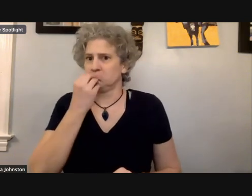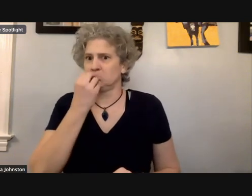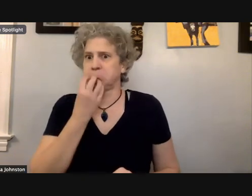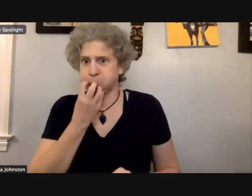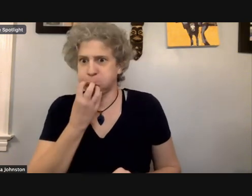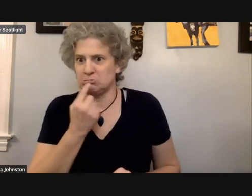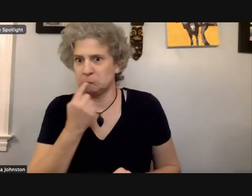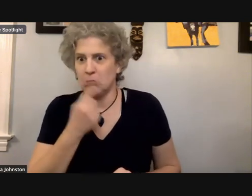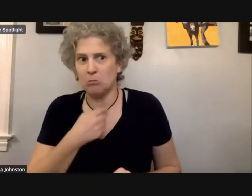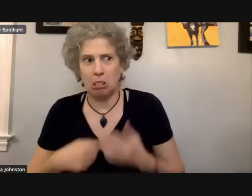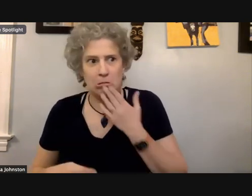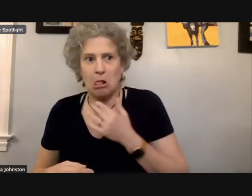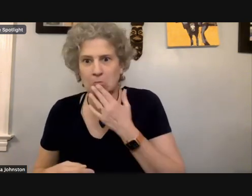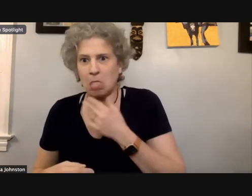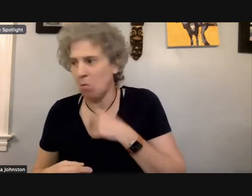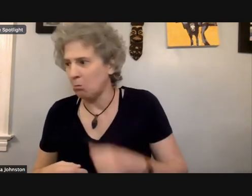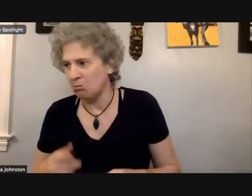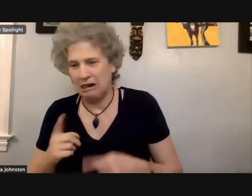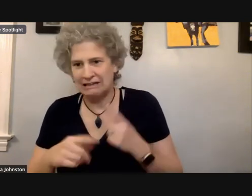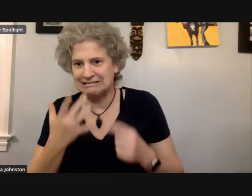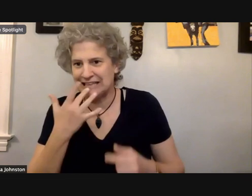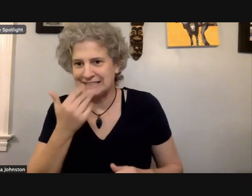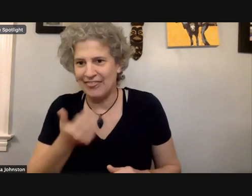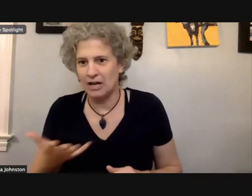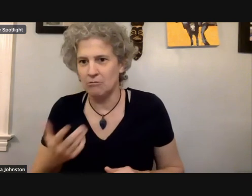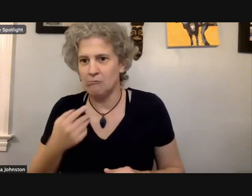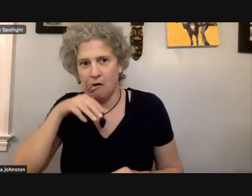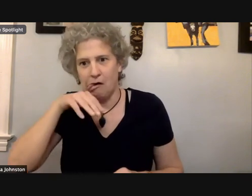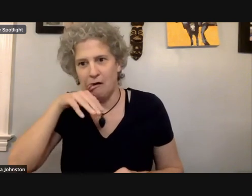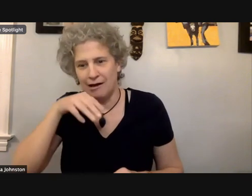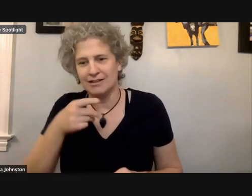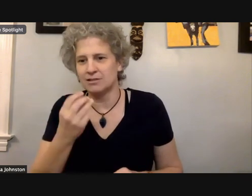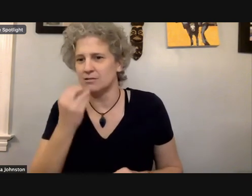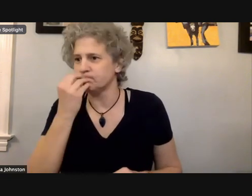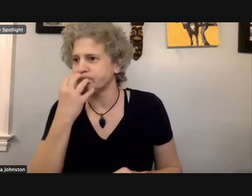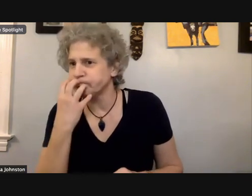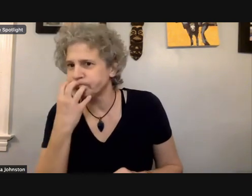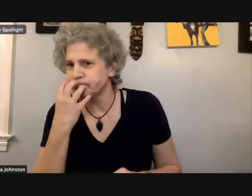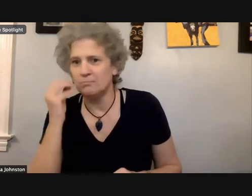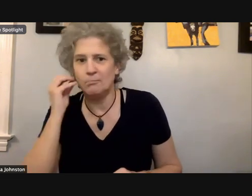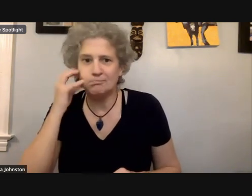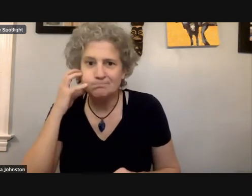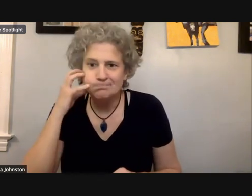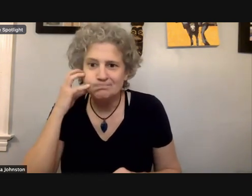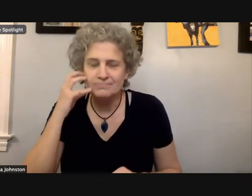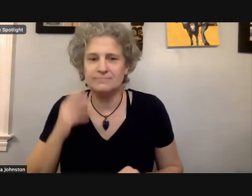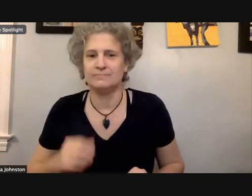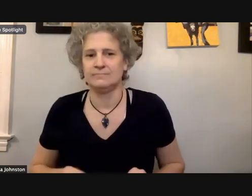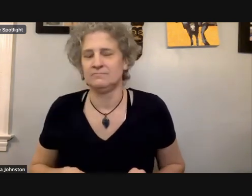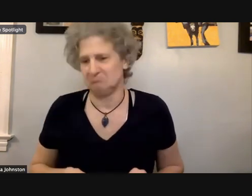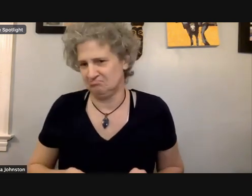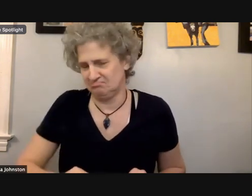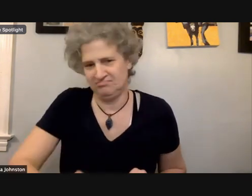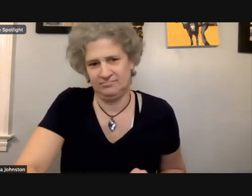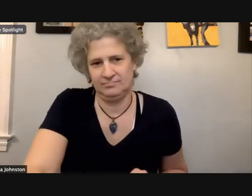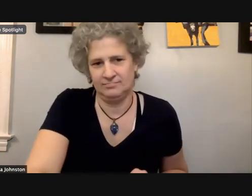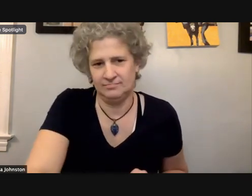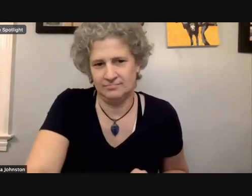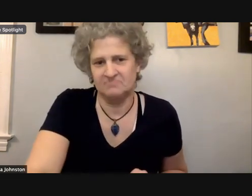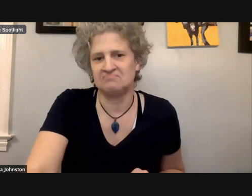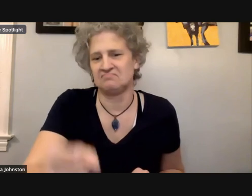of procedure, swelling of a lip. And then, of course, you can't taste anything and you drool.